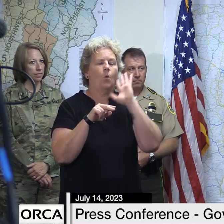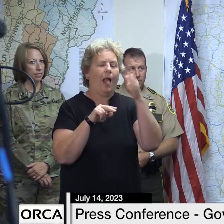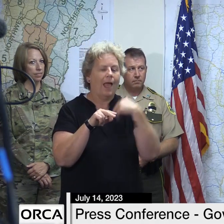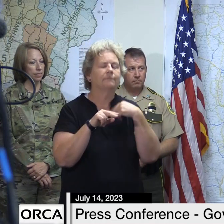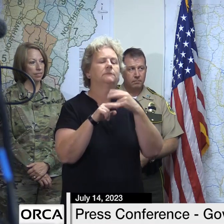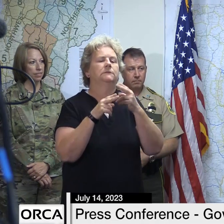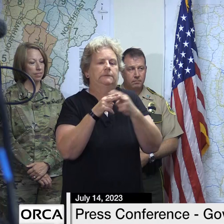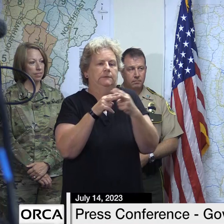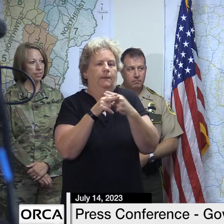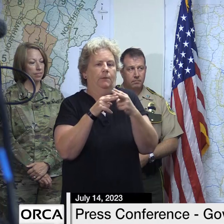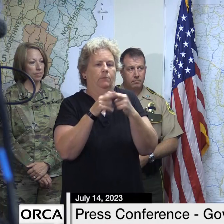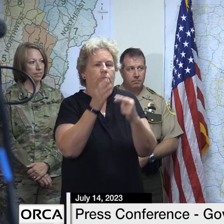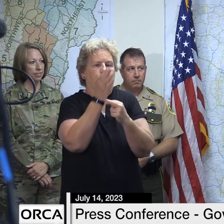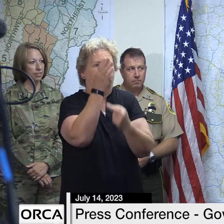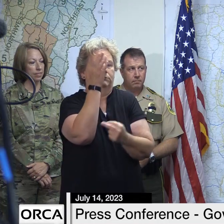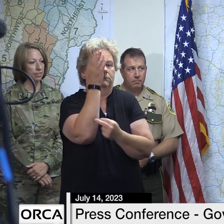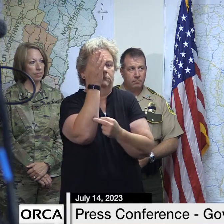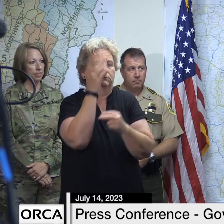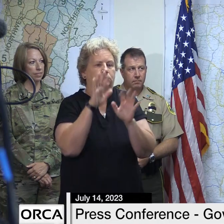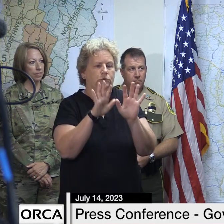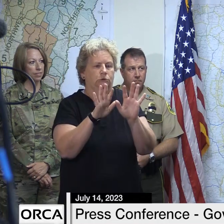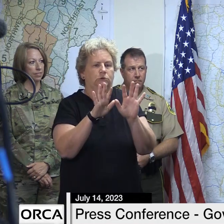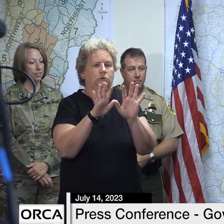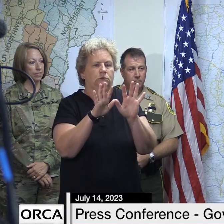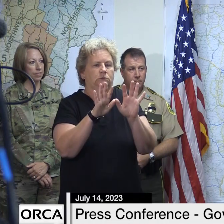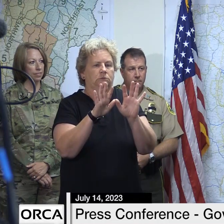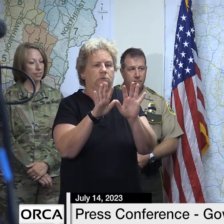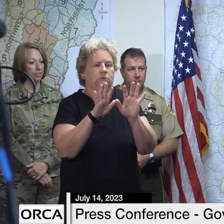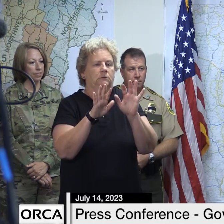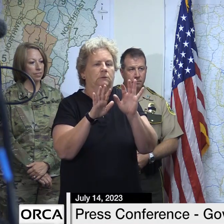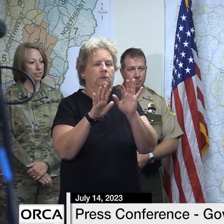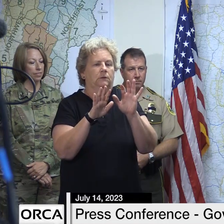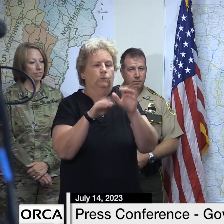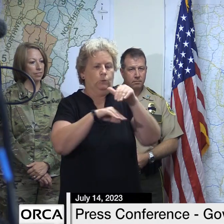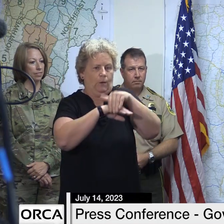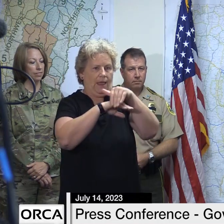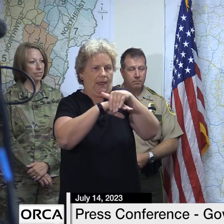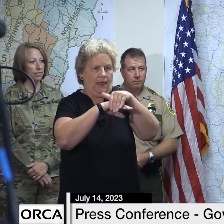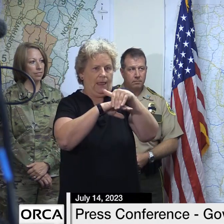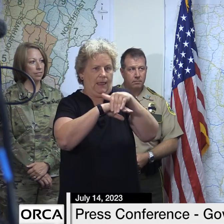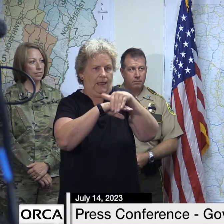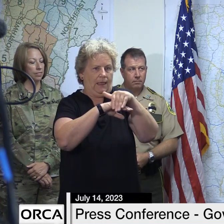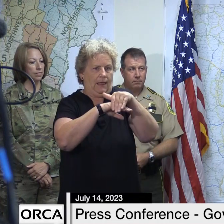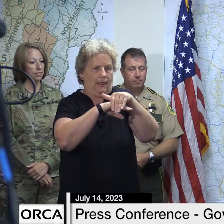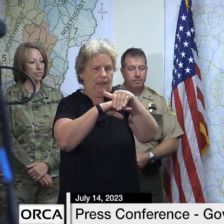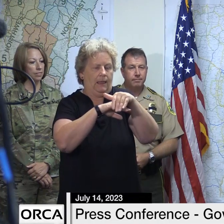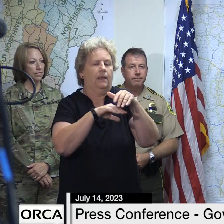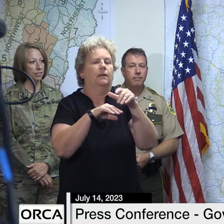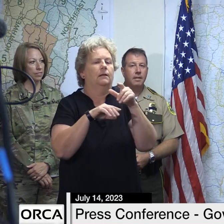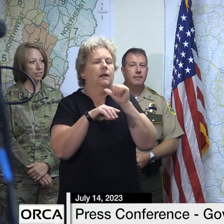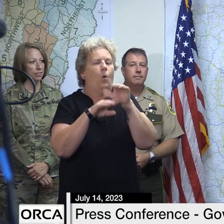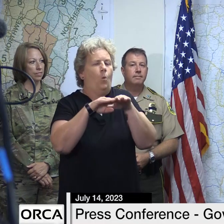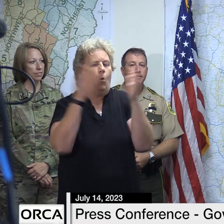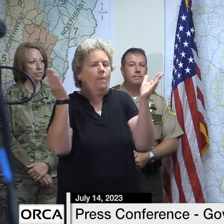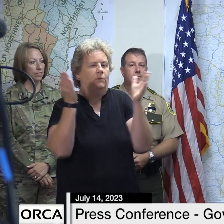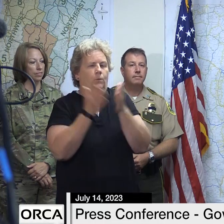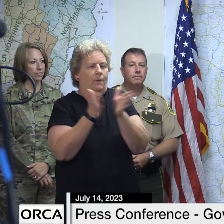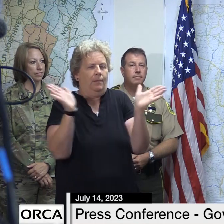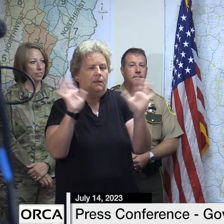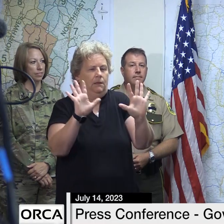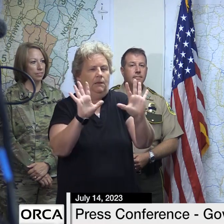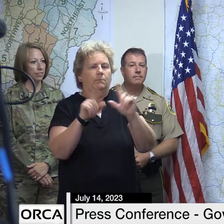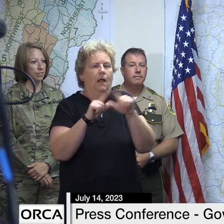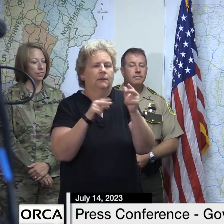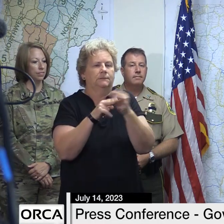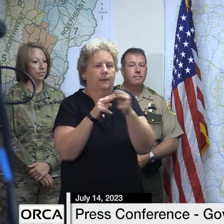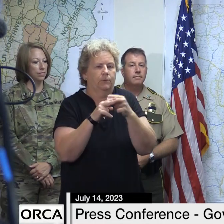be open to the public until we finish the work of the approaches to the bridge. But the big effort was to get the bridge brought in from Brattleboro and get it